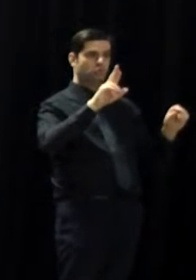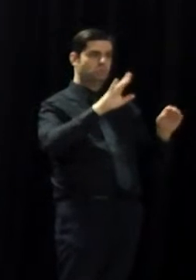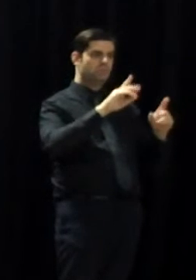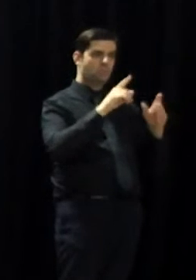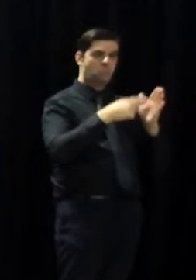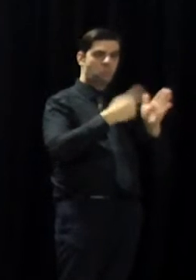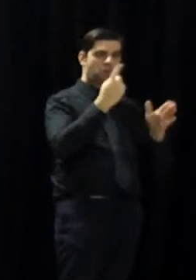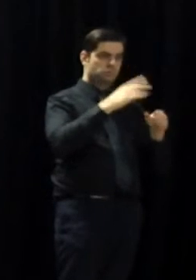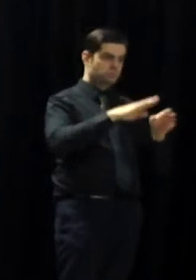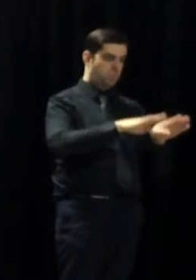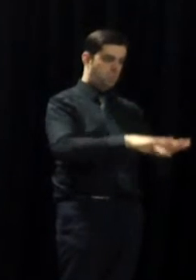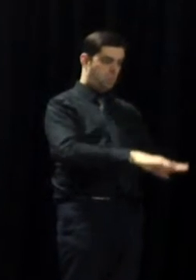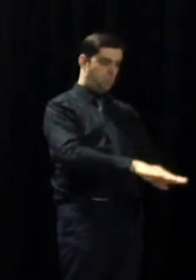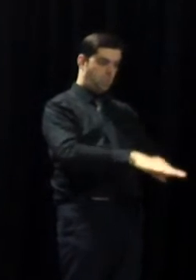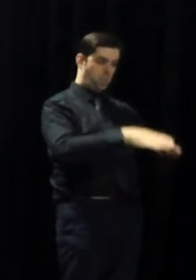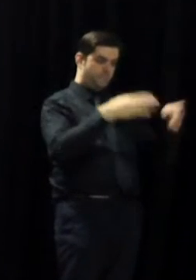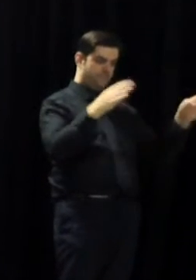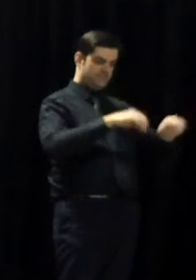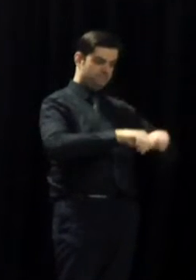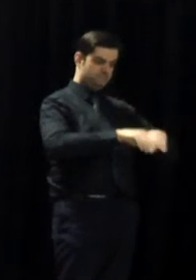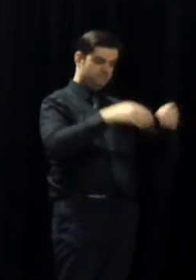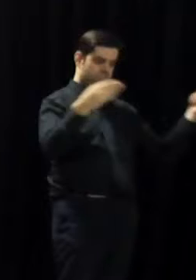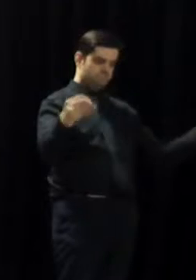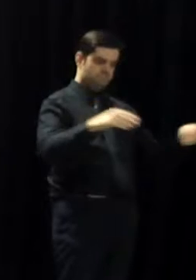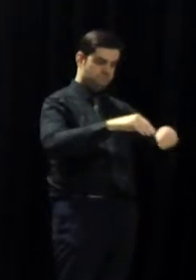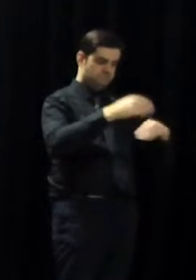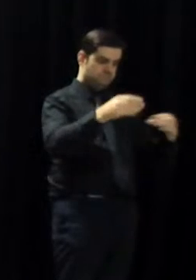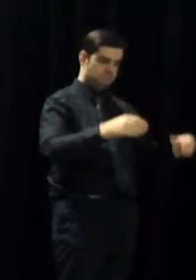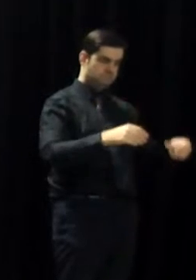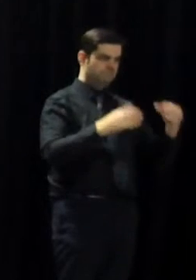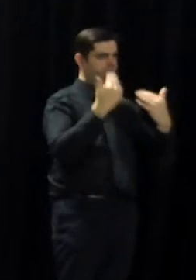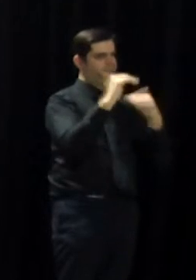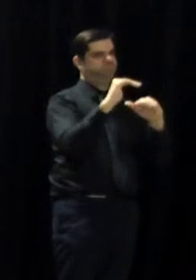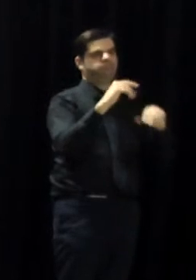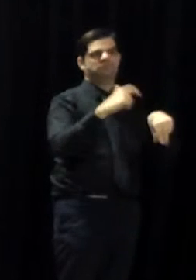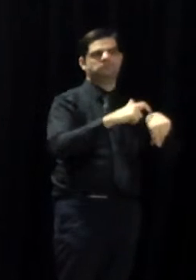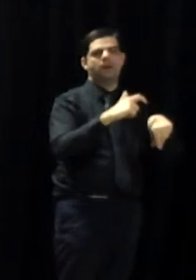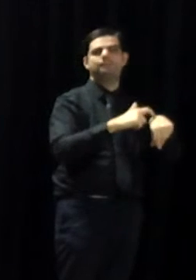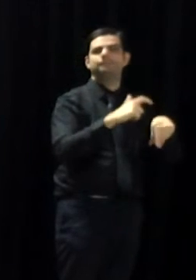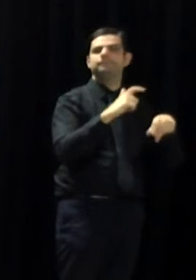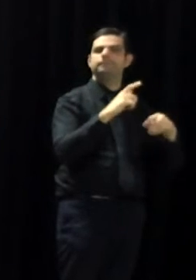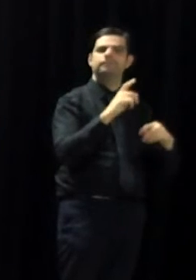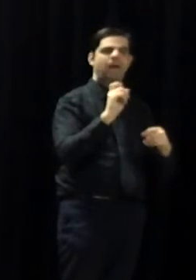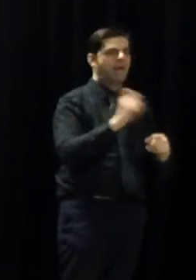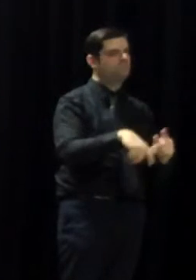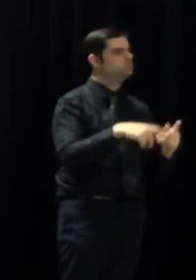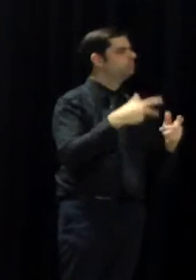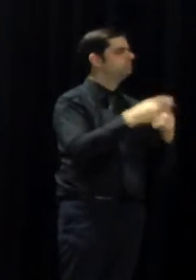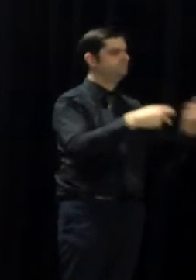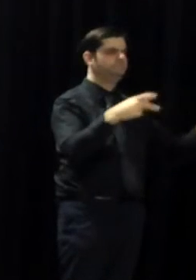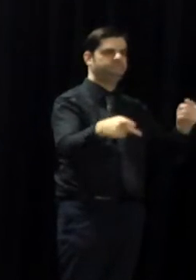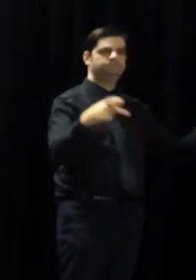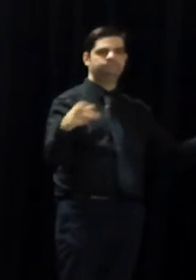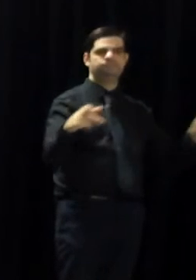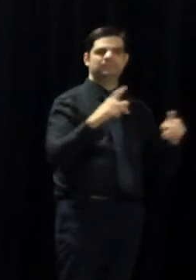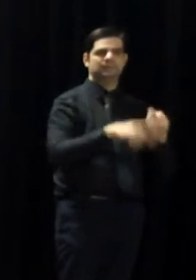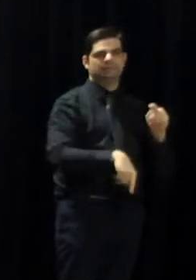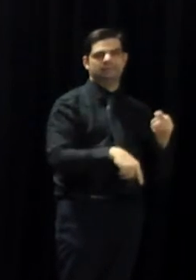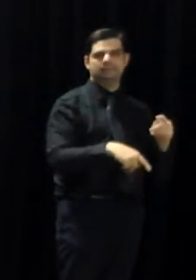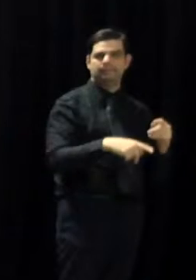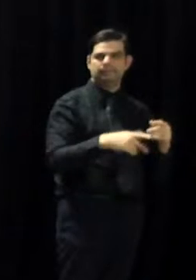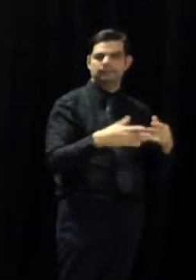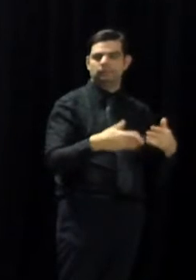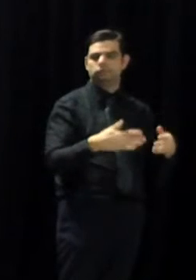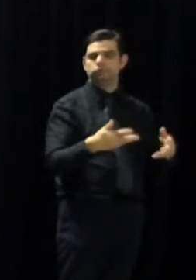no hospital is going to let anybody, if they got 10 doses left and they got through everybody they're supposed to, they're going to go vaccinate 10 more people. They're not going to let the doses